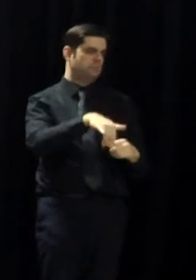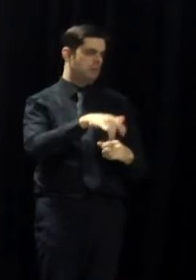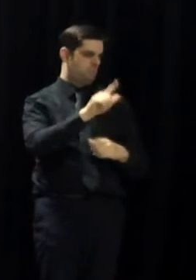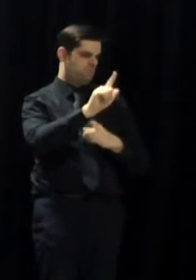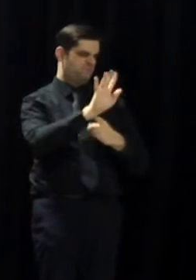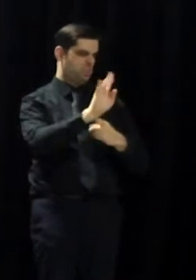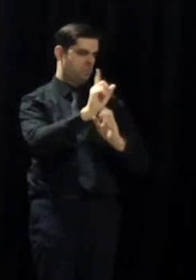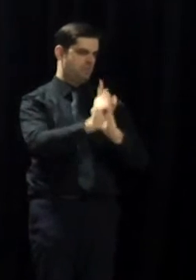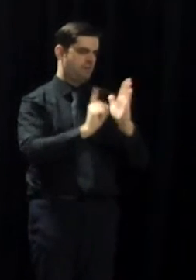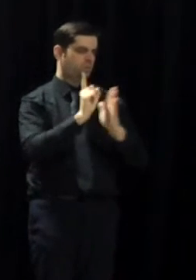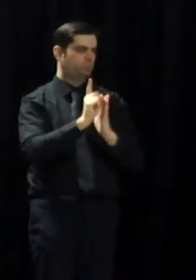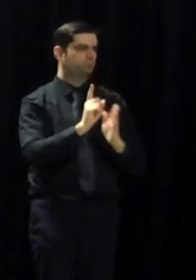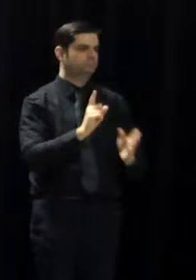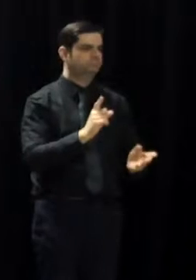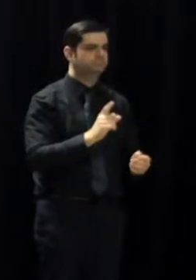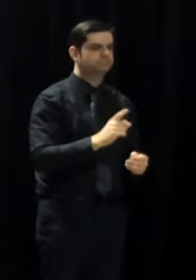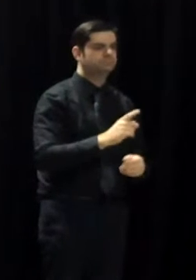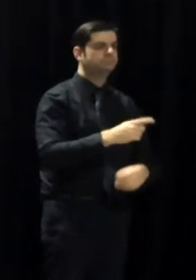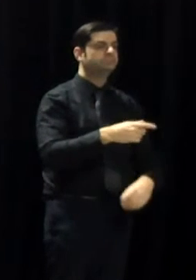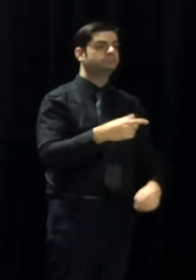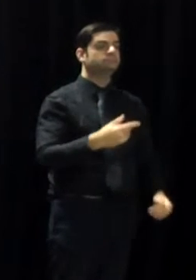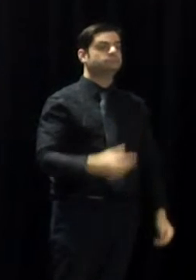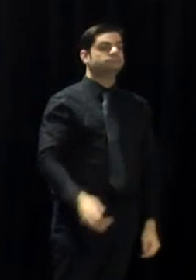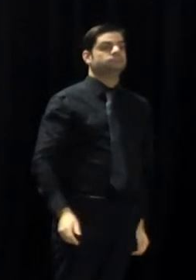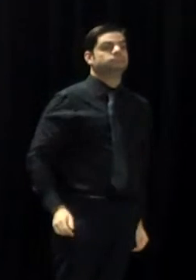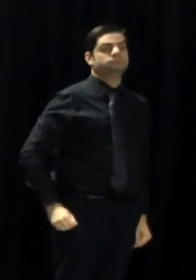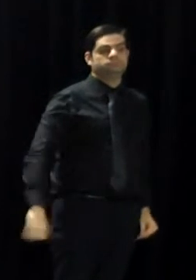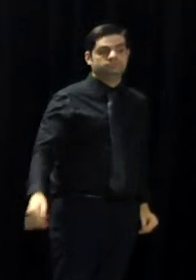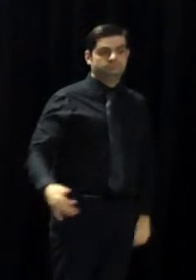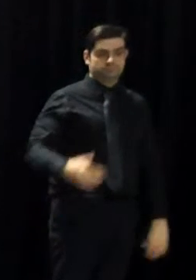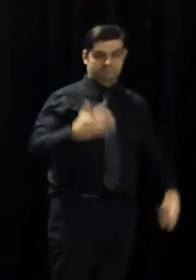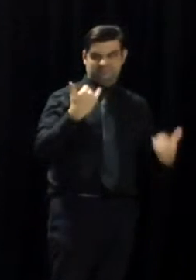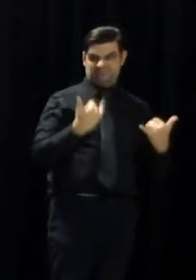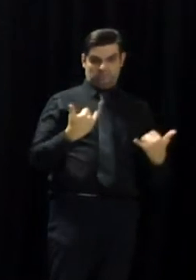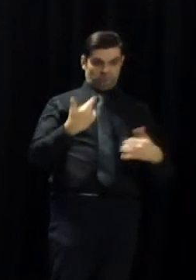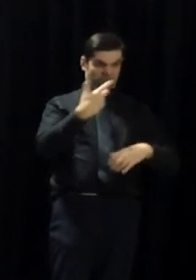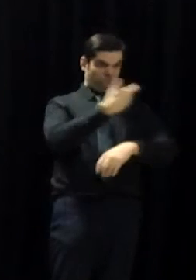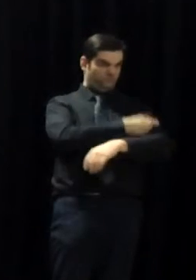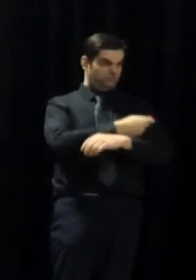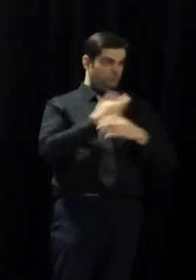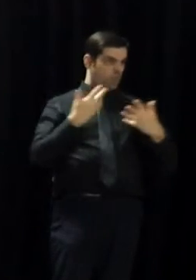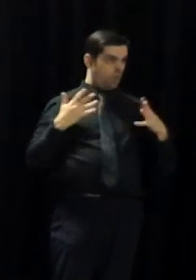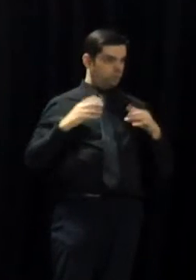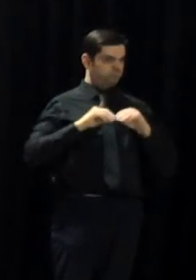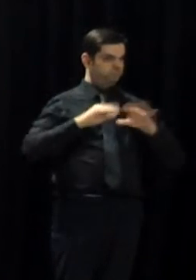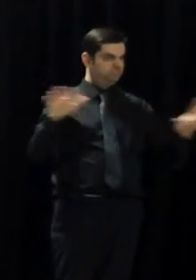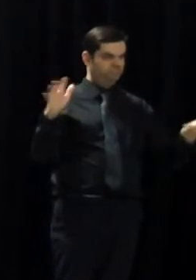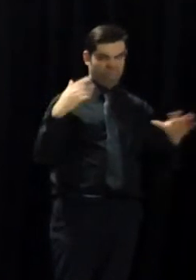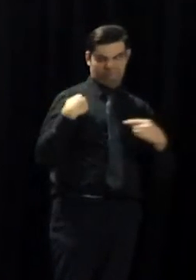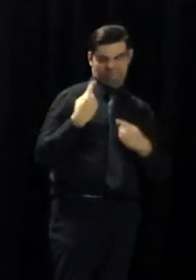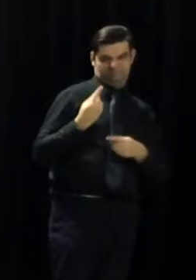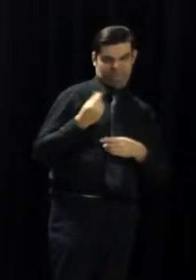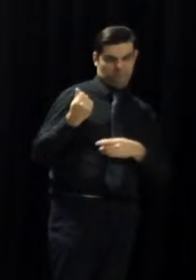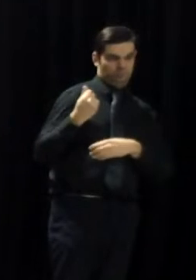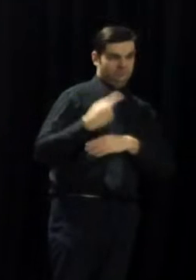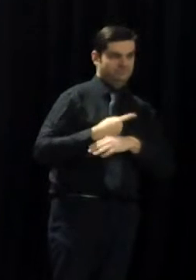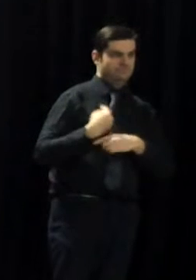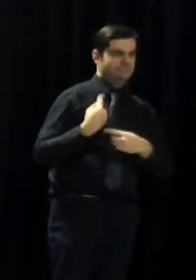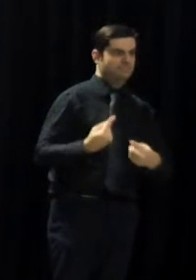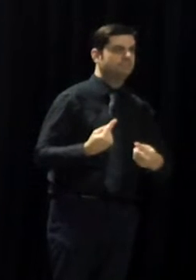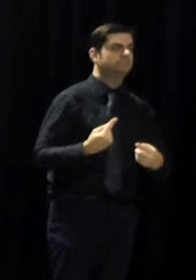Today, we'll go over 1,000 people in our community that have received the vaccine. These are our